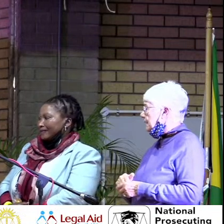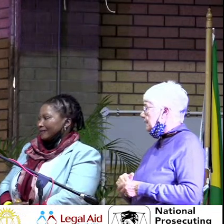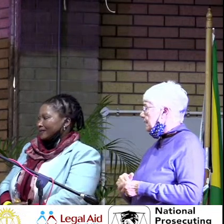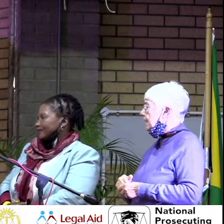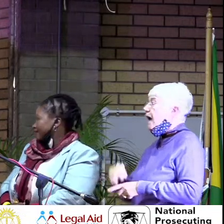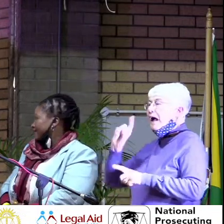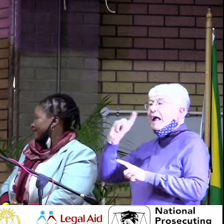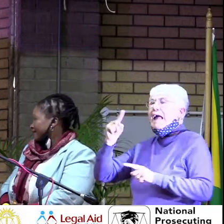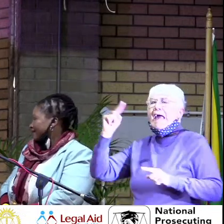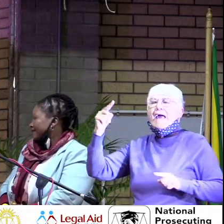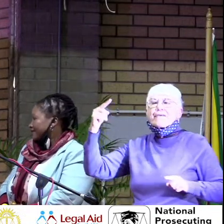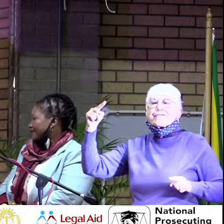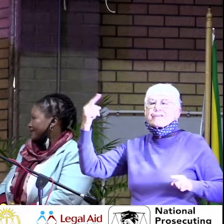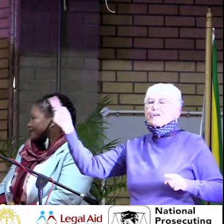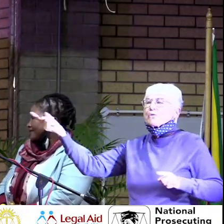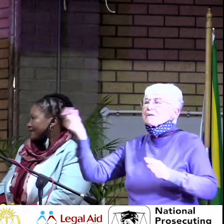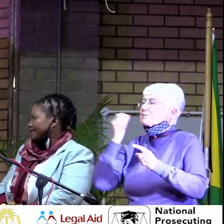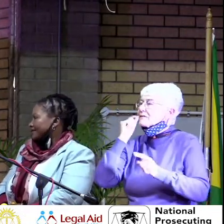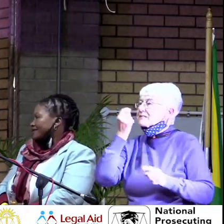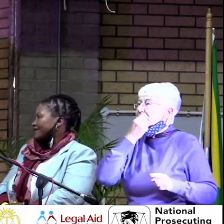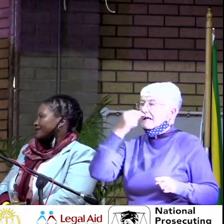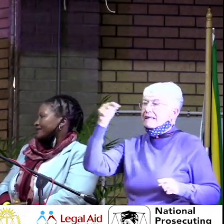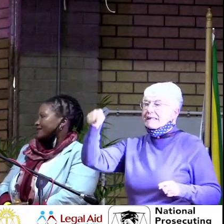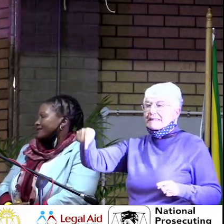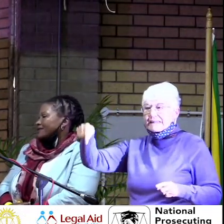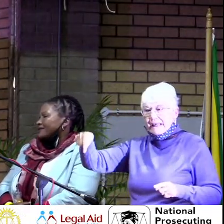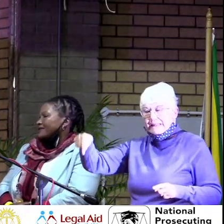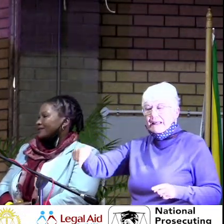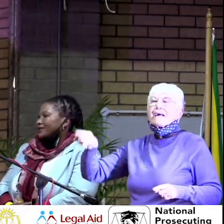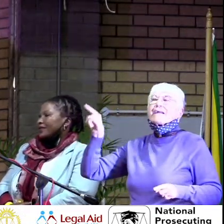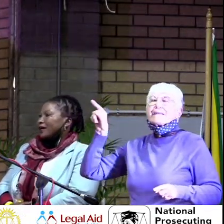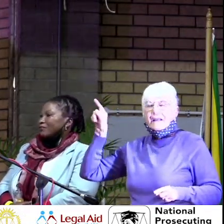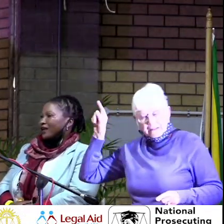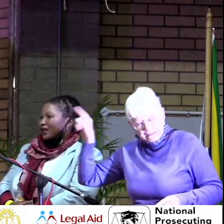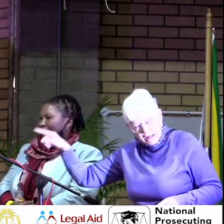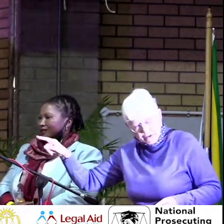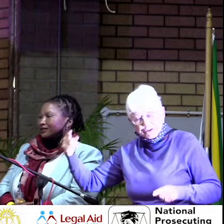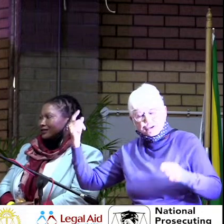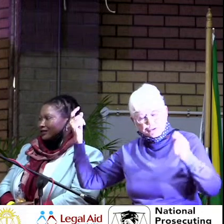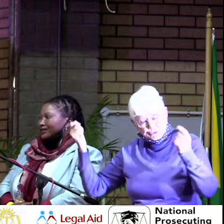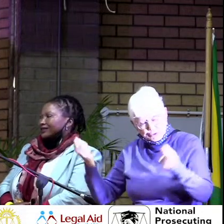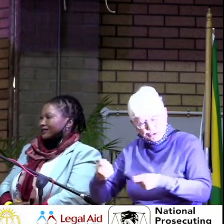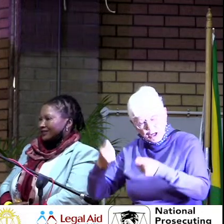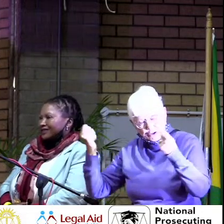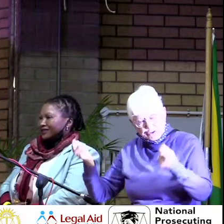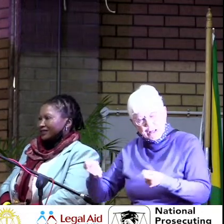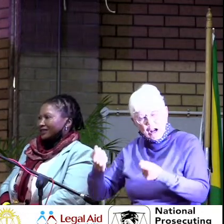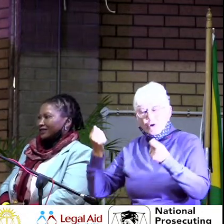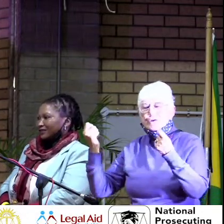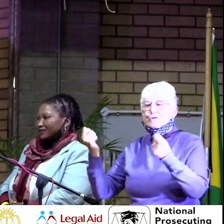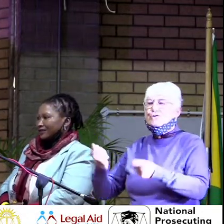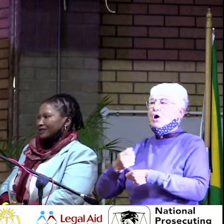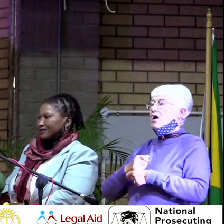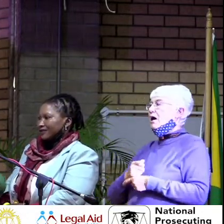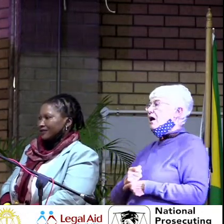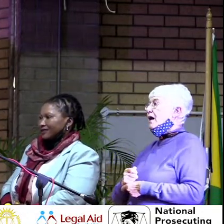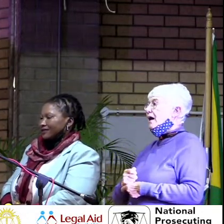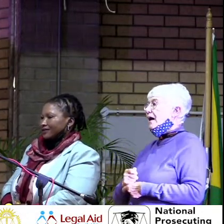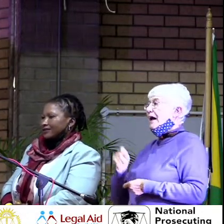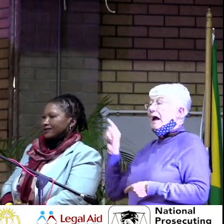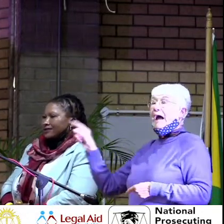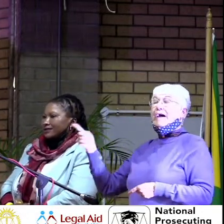that has been said by this community is going to be done. Is going to be done. And as these